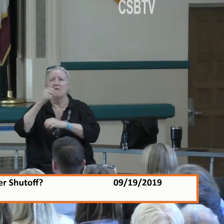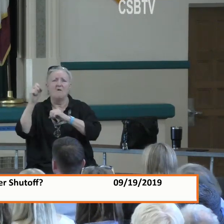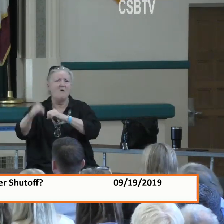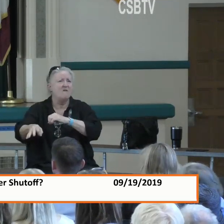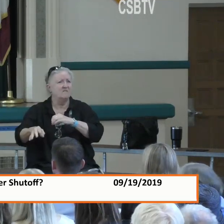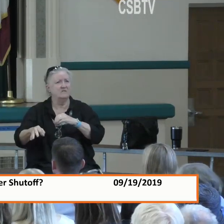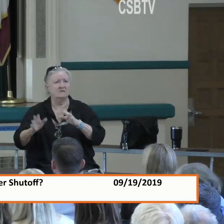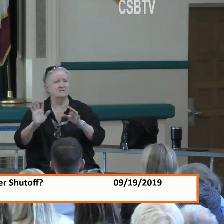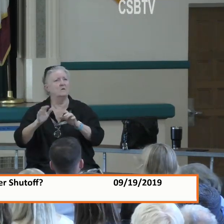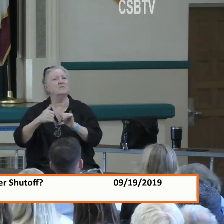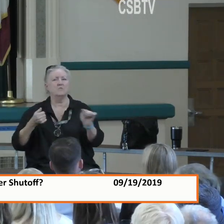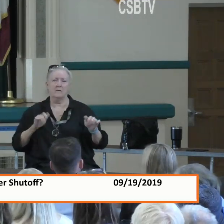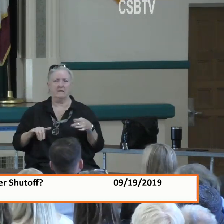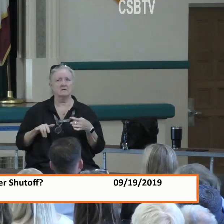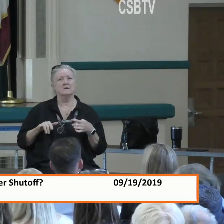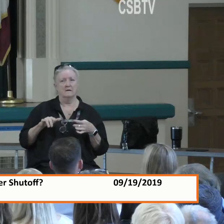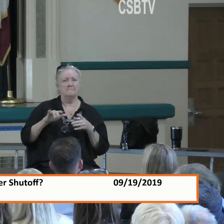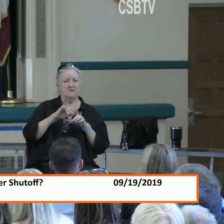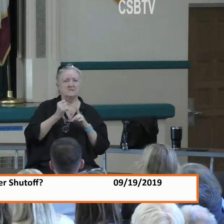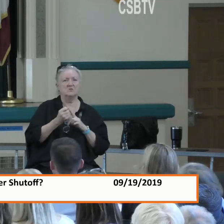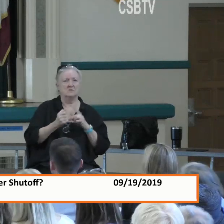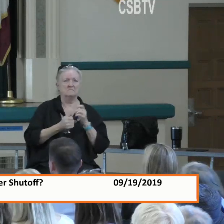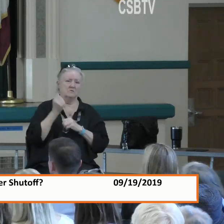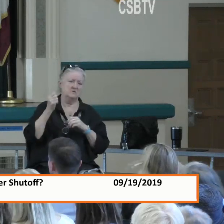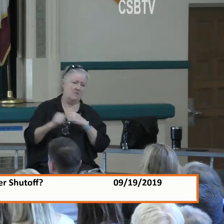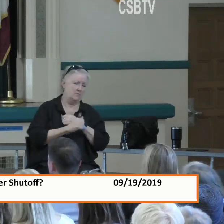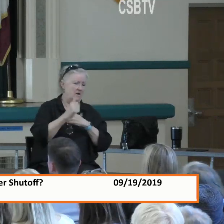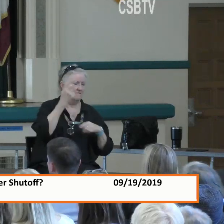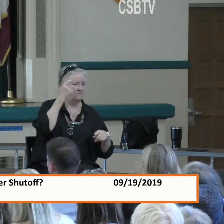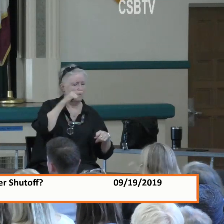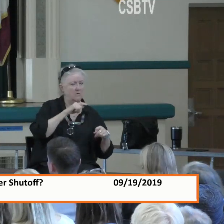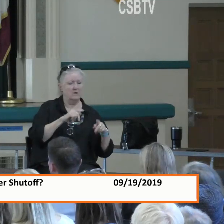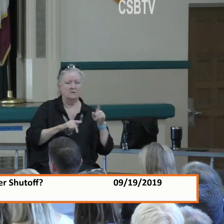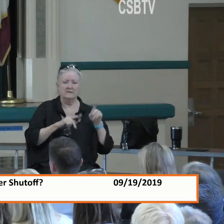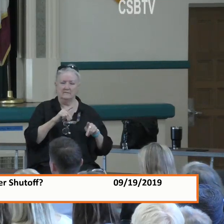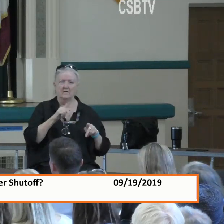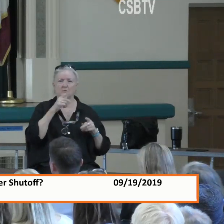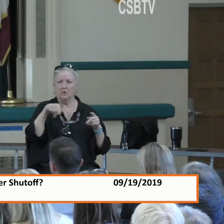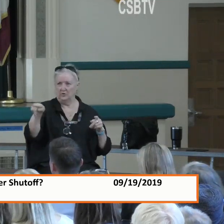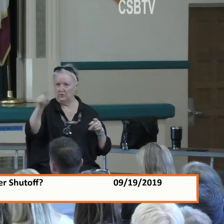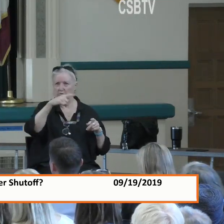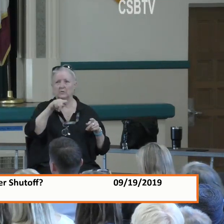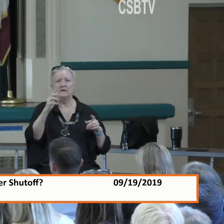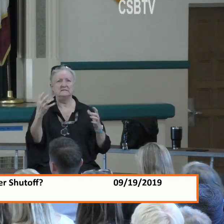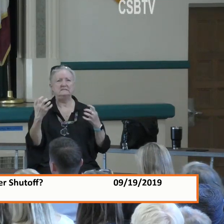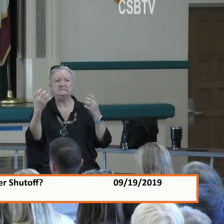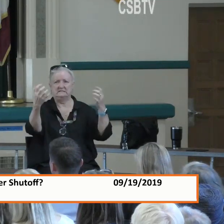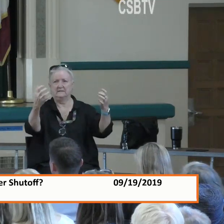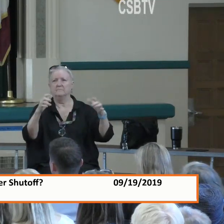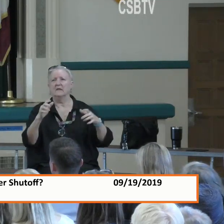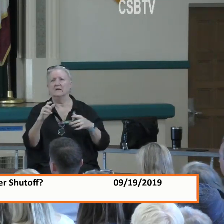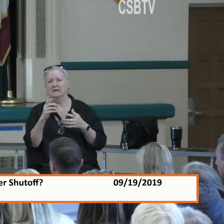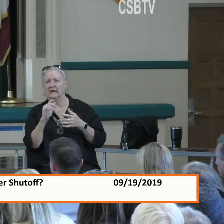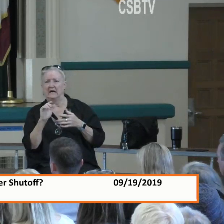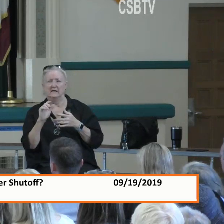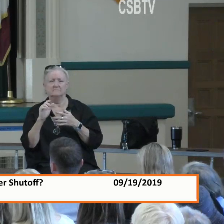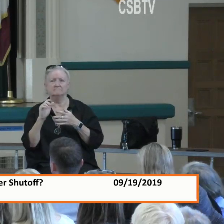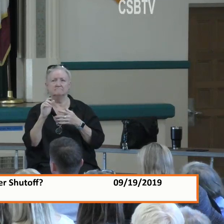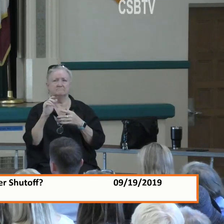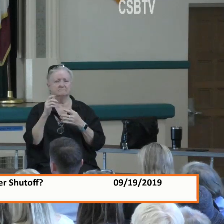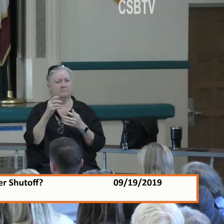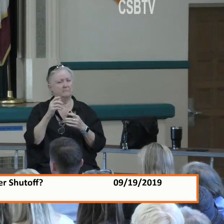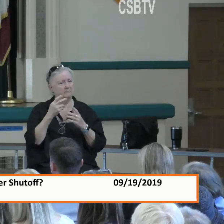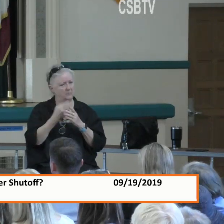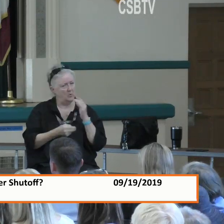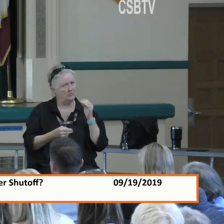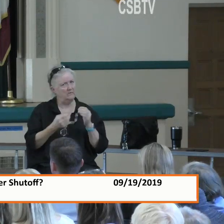is the situation that would have the largest threat to you as our constituents, both to